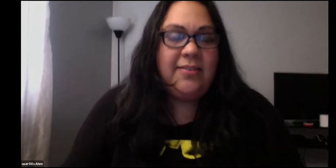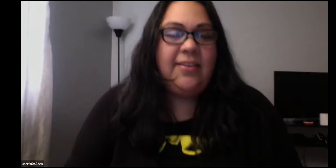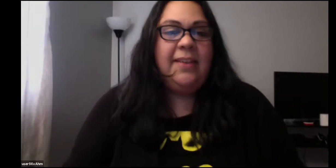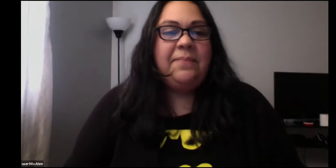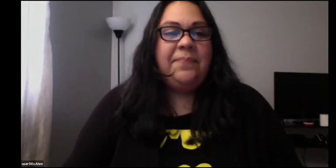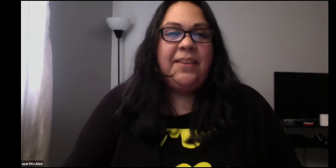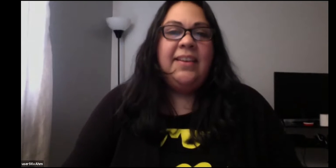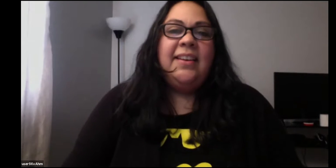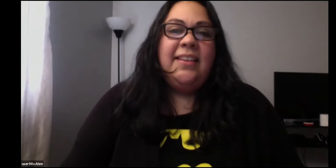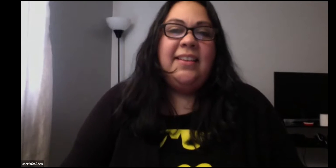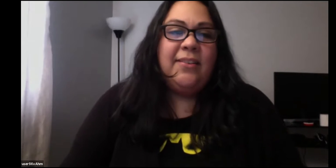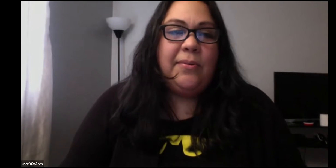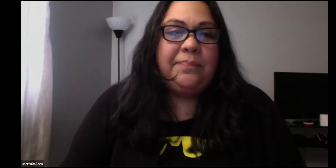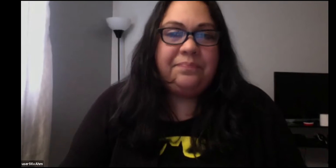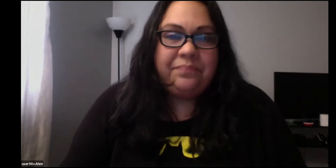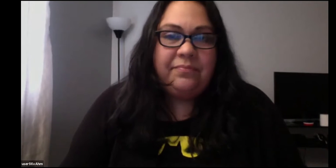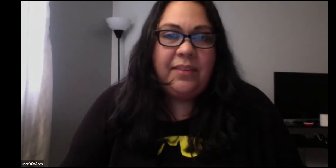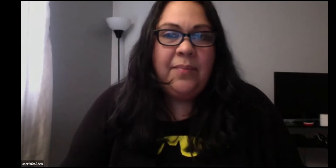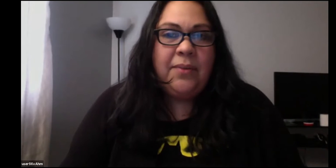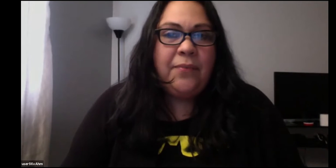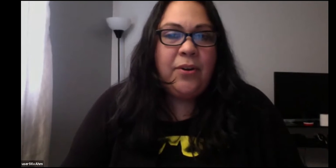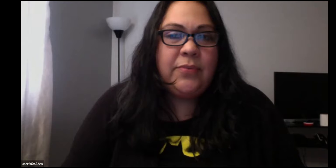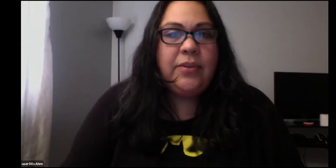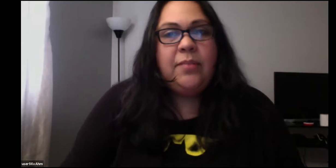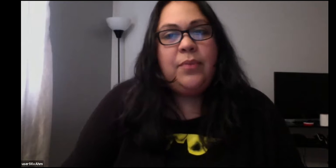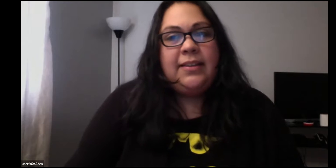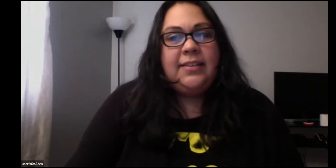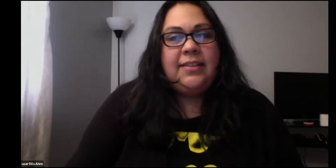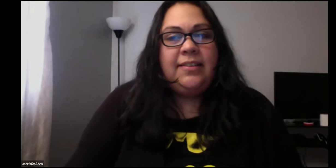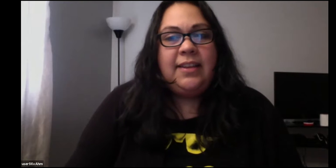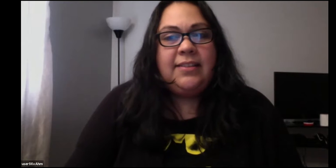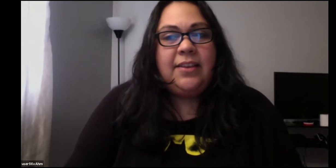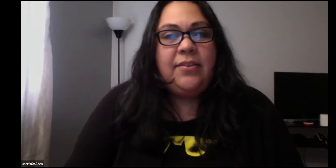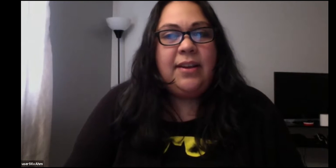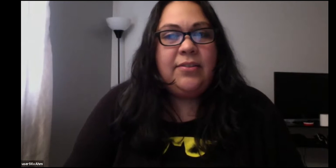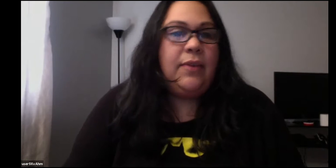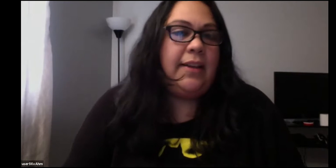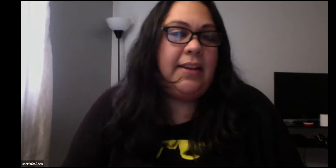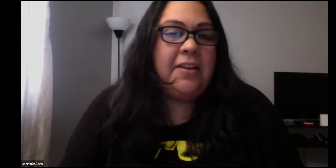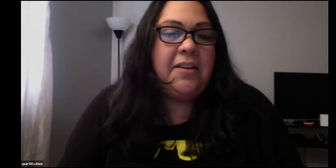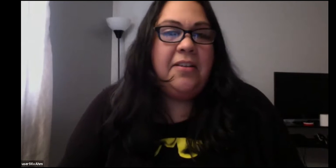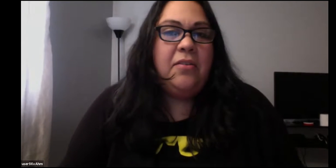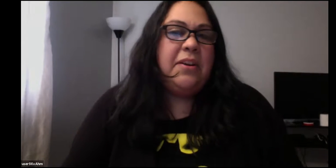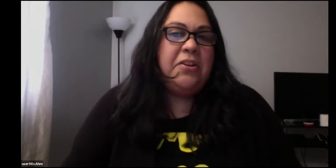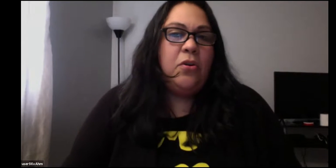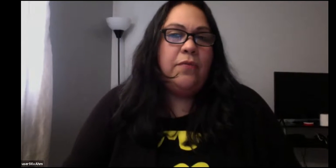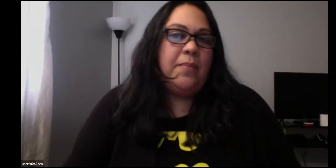okay? So, but first we're gonna practice the things that you guys already know from